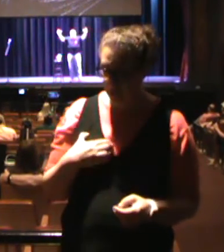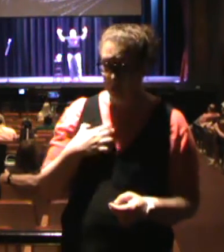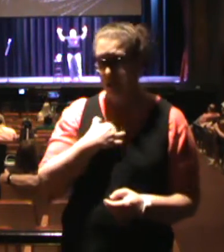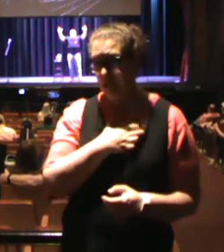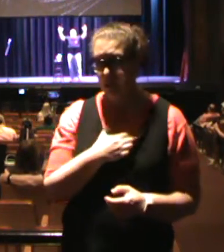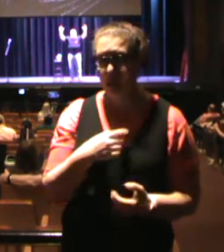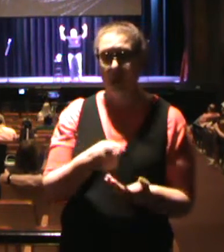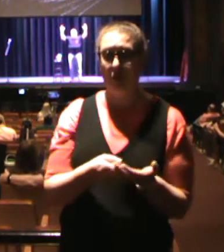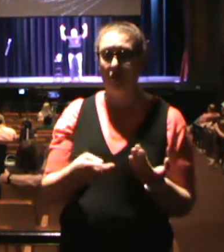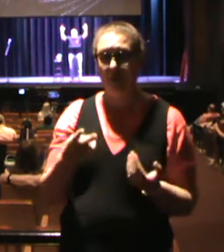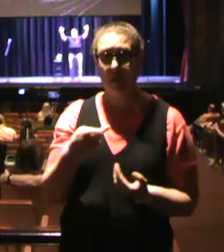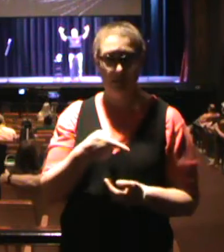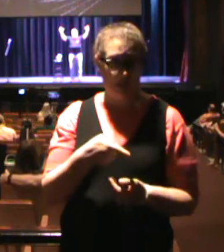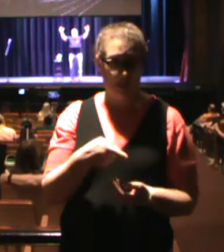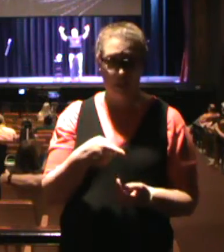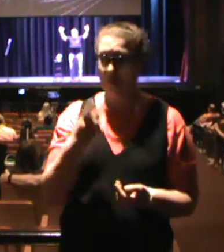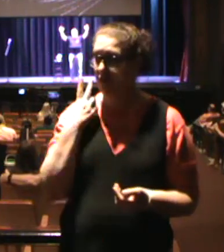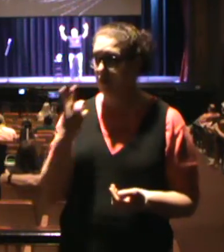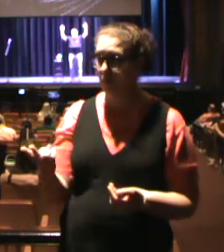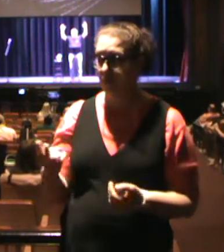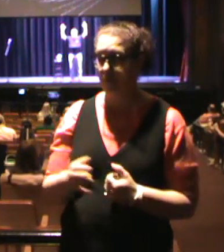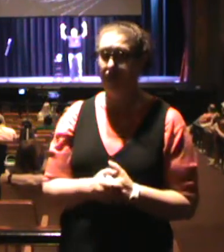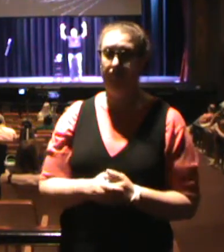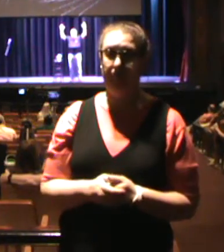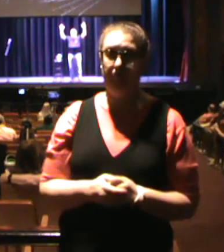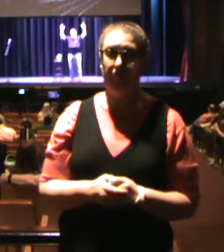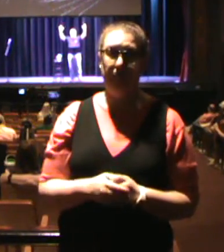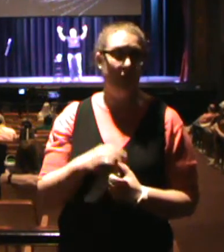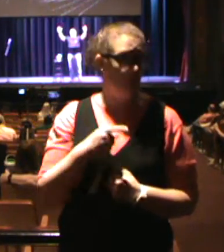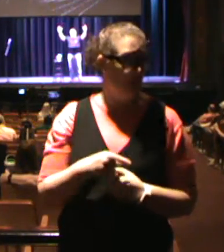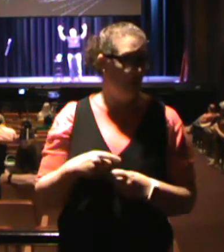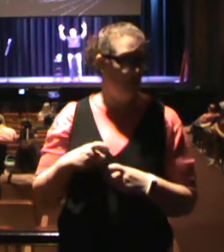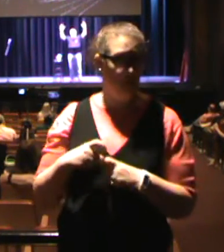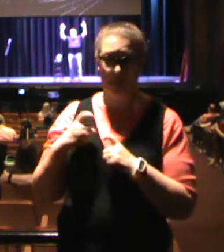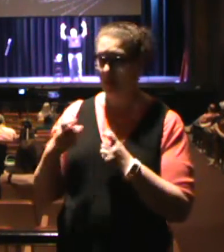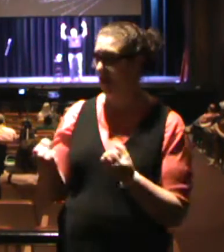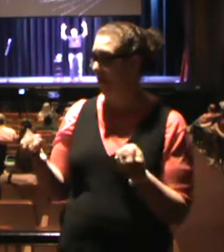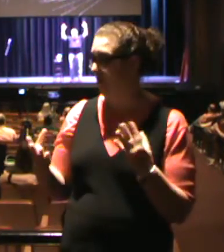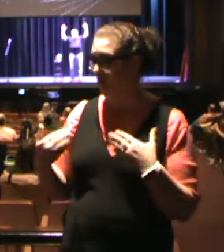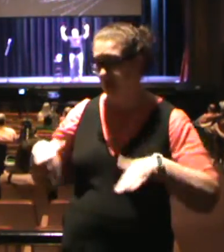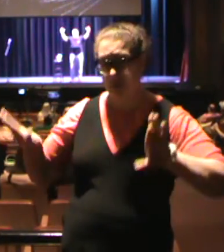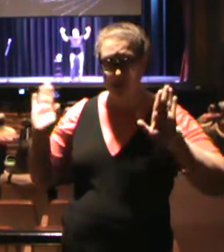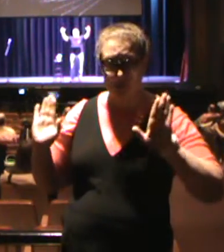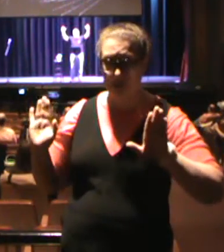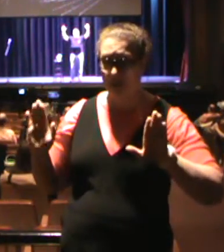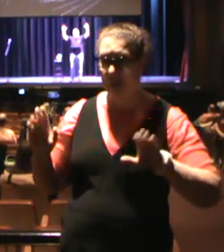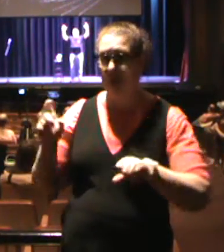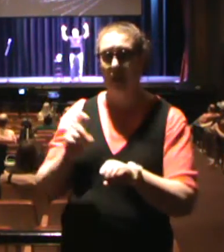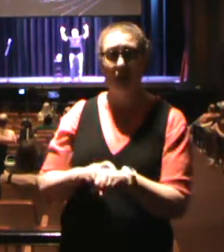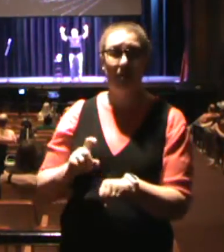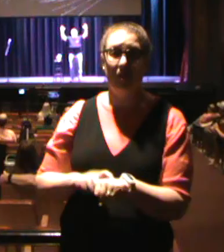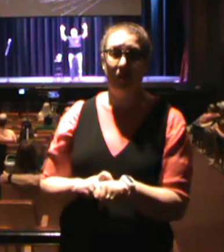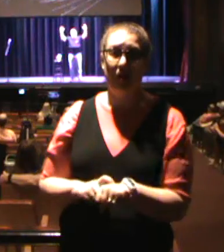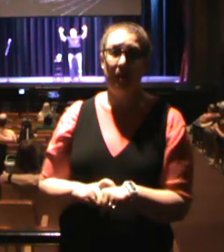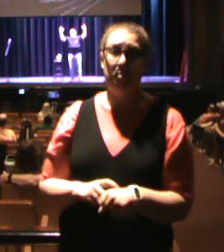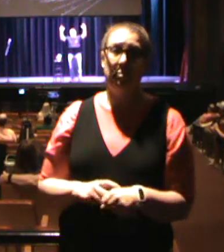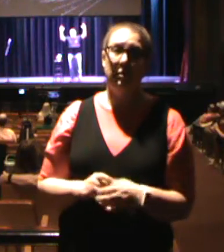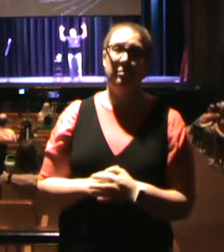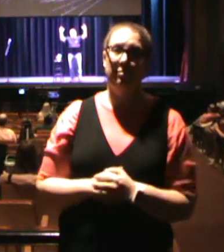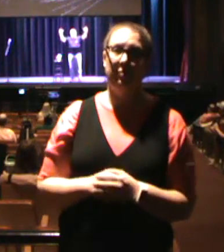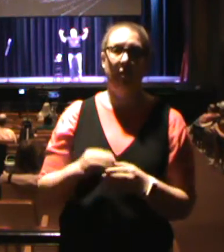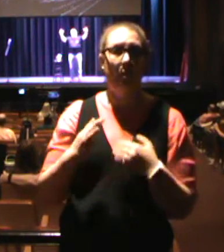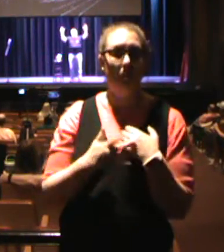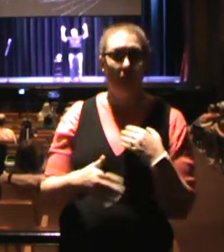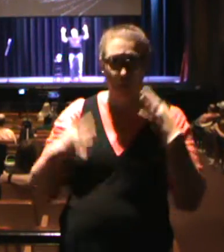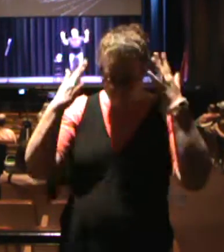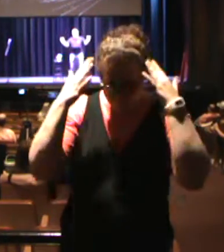he was greatly displeased of what he had seen. He had put in a lot of sacrifice. He put in a lot of time, a lot of blood, sweat,